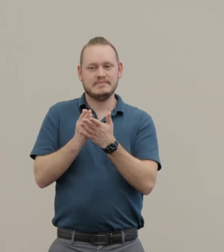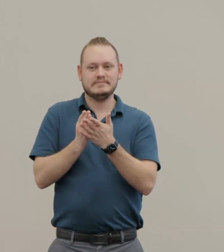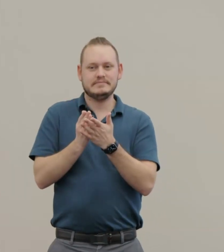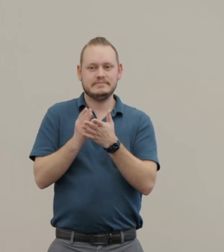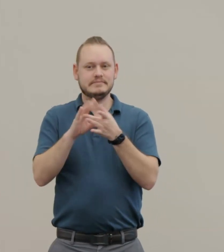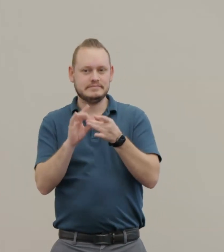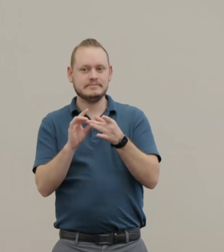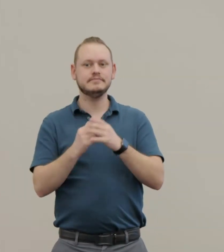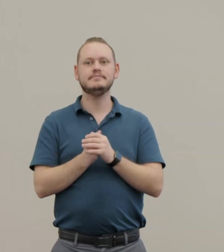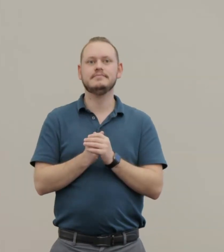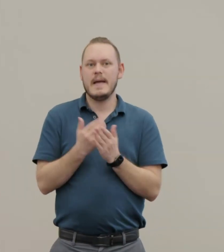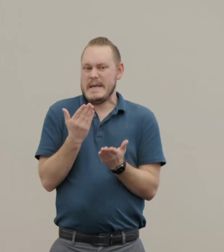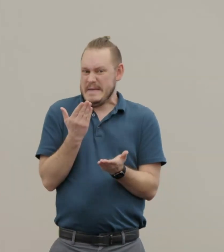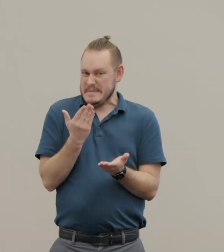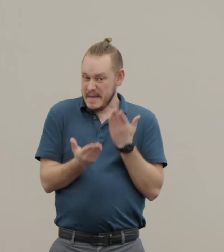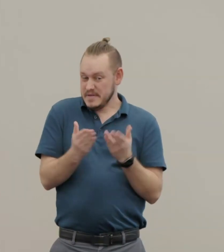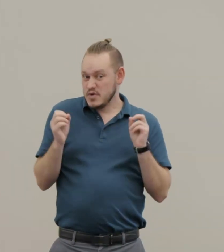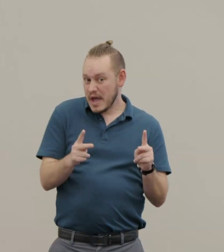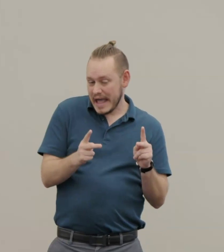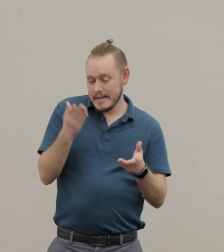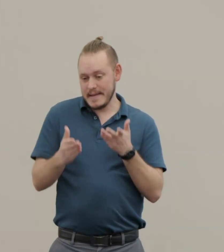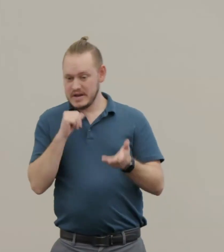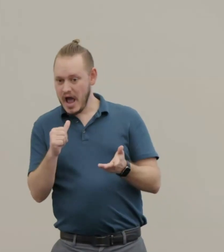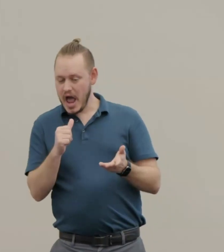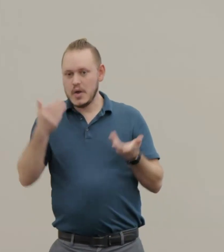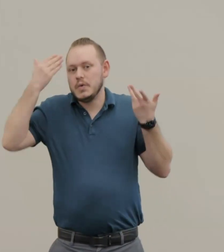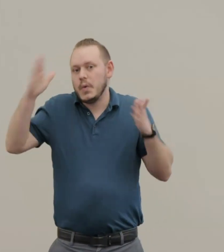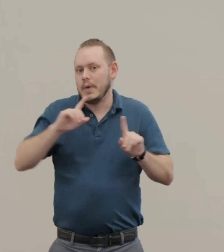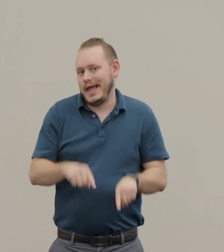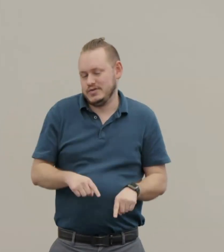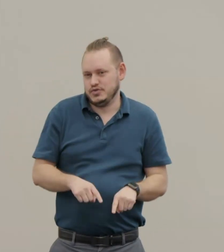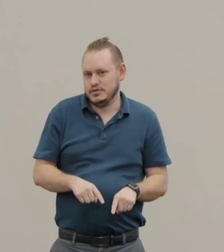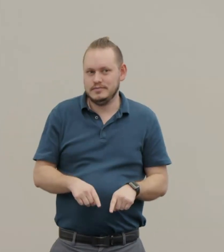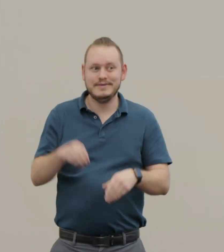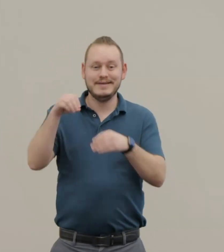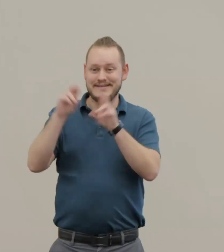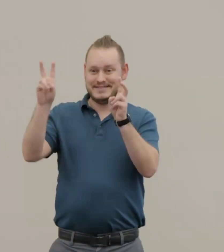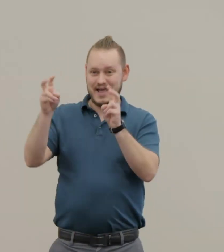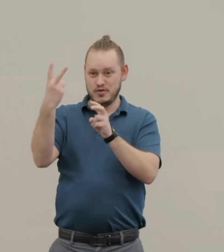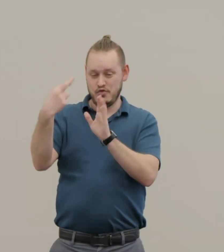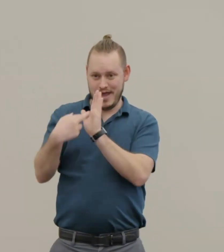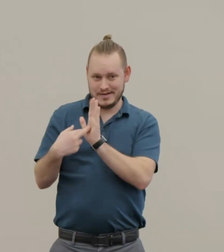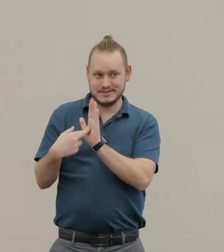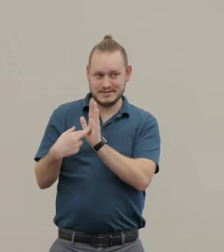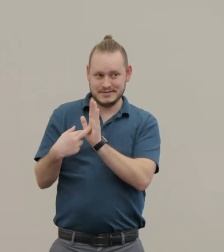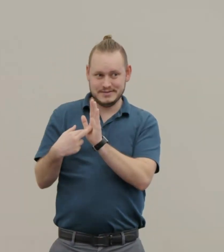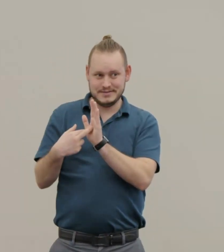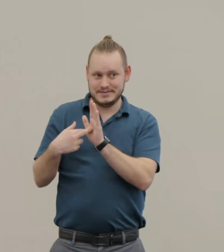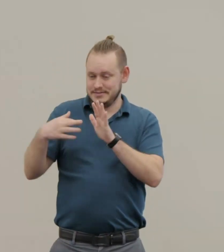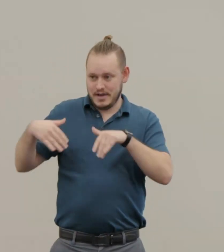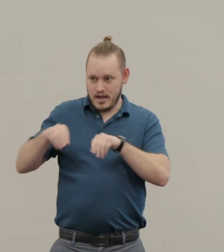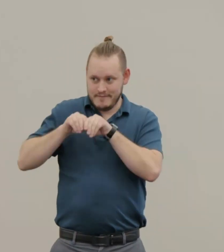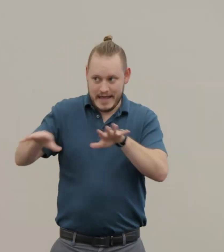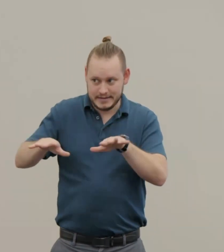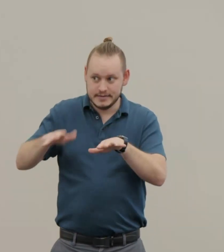So maybe it's okay. Maybe it's not. We don't know the answer. In the Title II regs, so this is still not in effect,